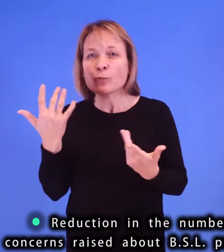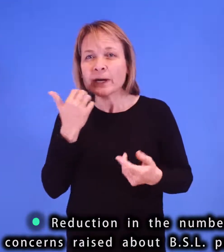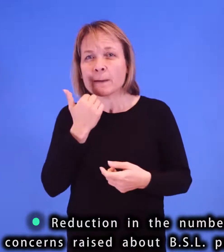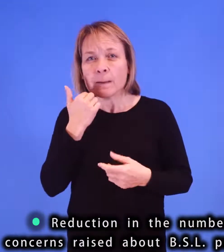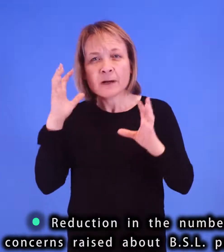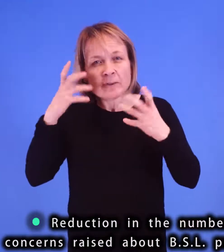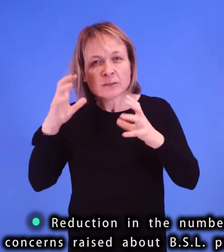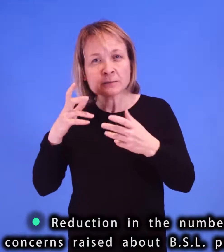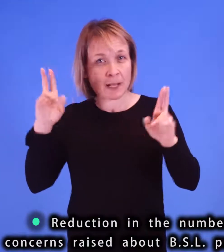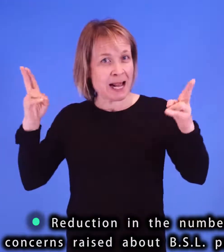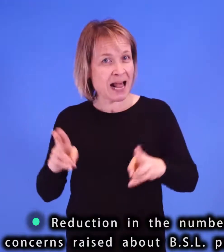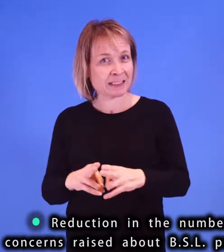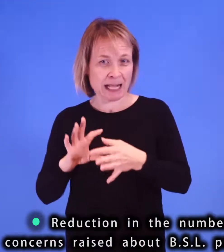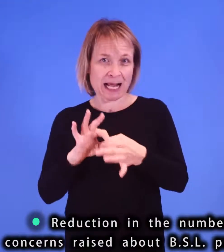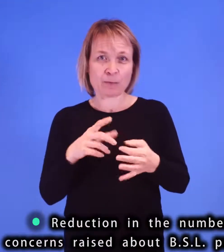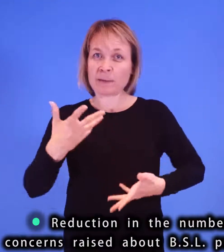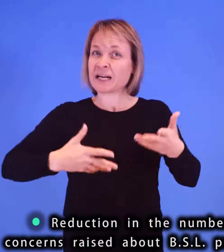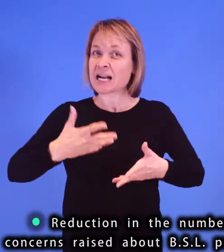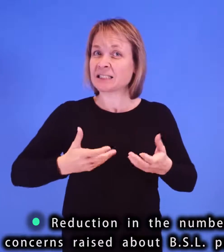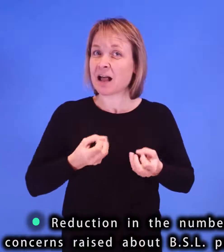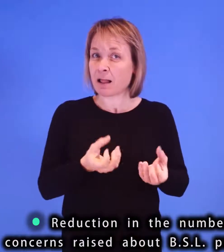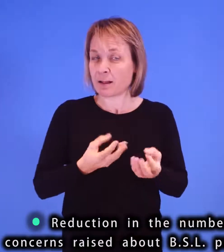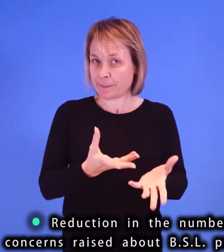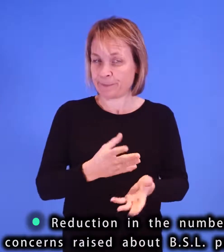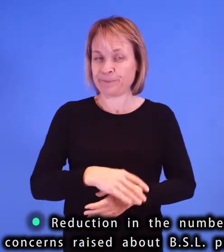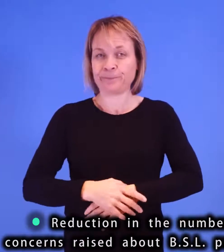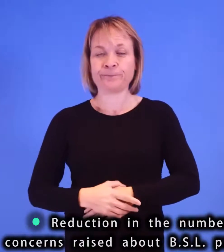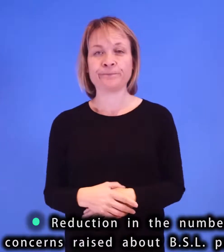Reduction in the number of concerns raised about BSL provision.